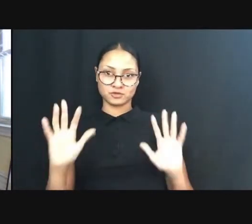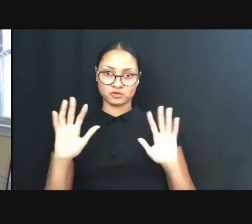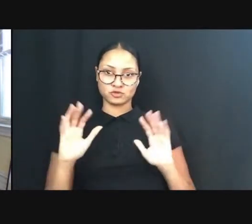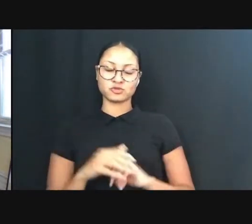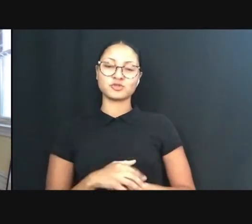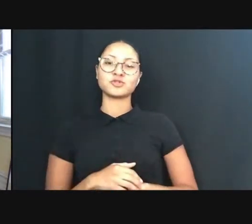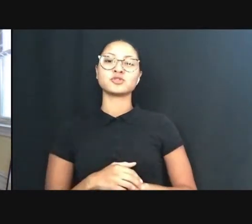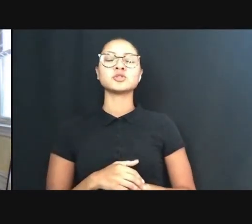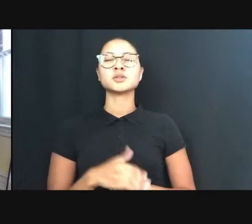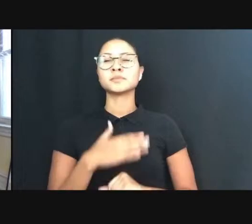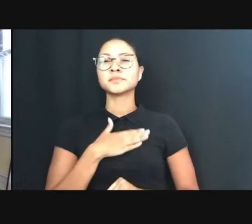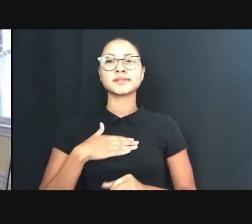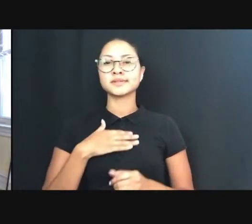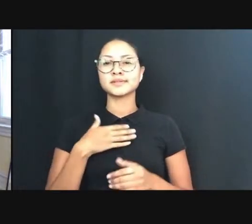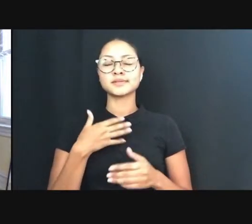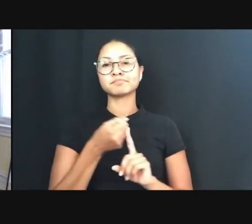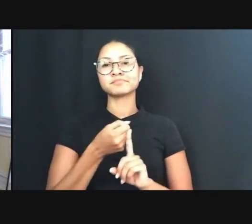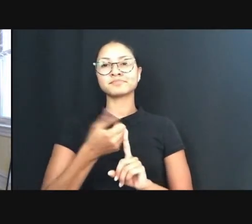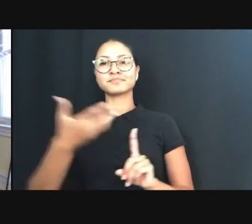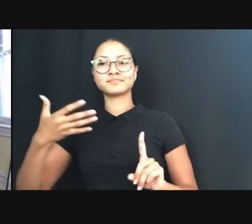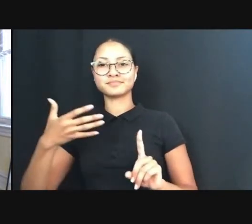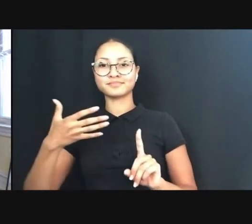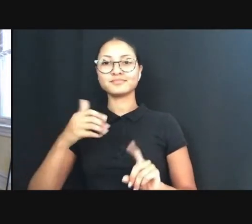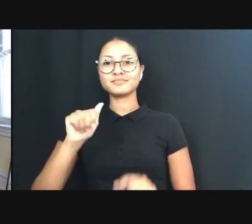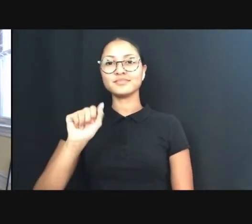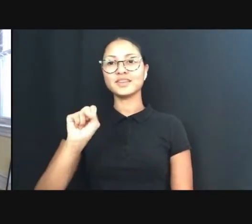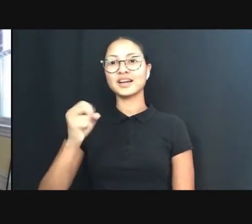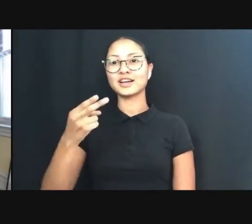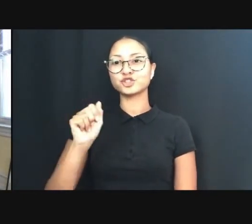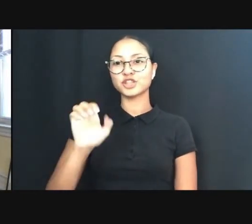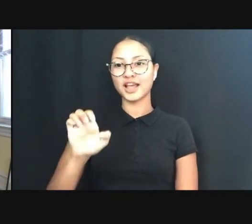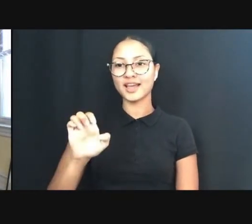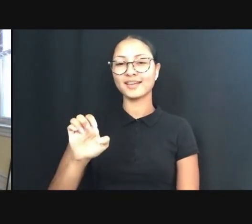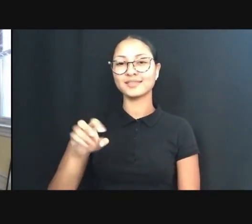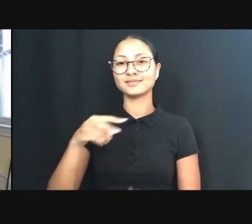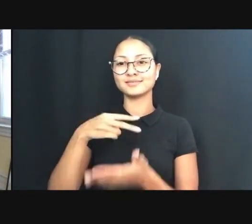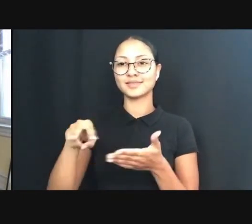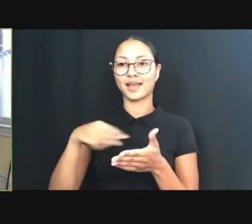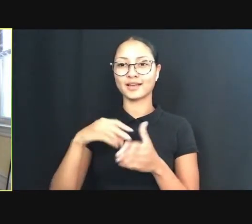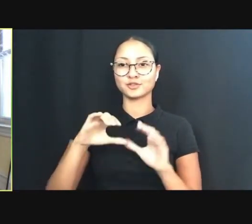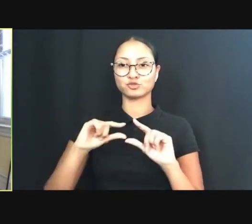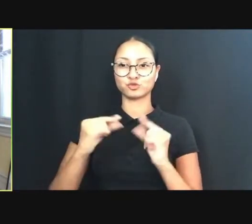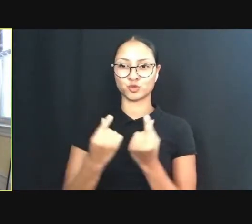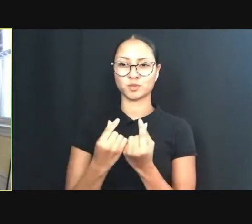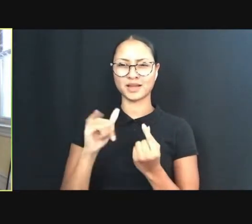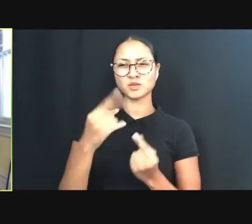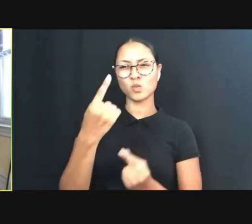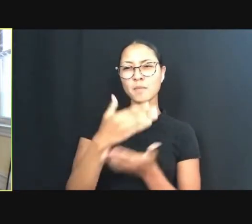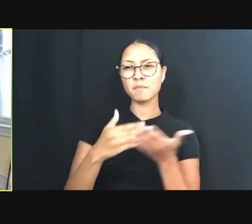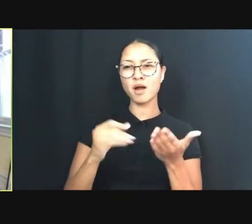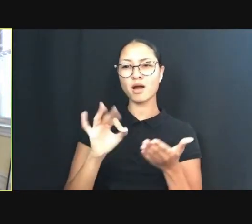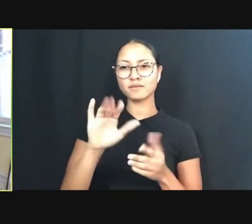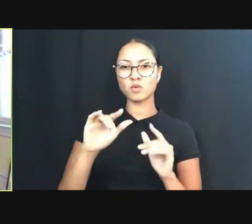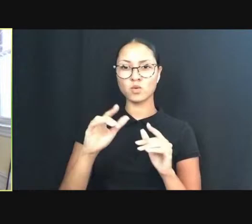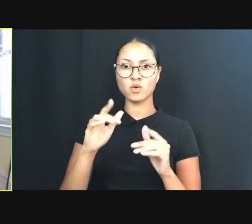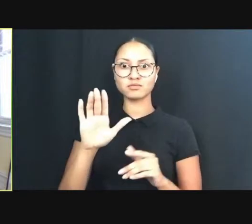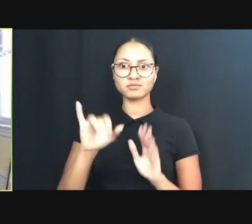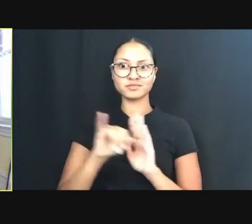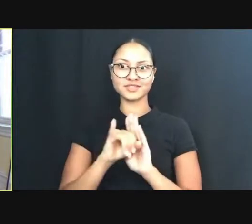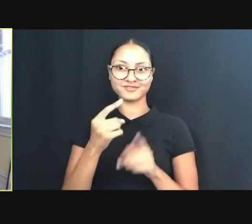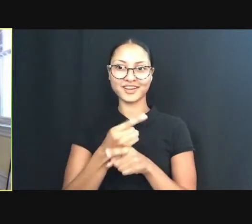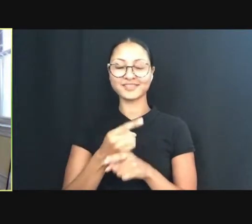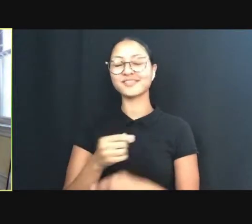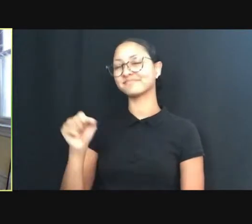think that's at least one prong of your auntieism, right? Right. Ashe Dance